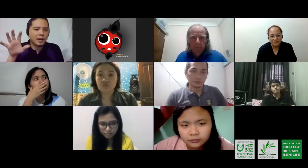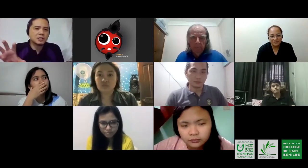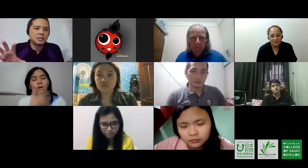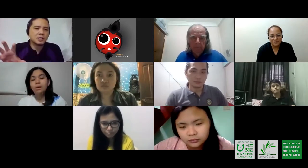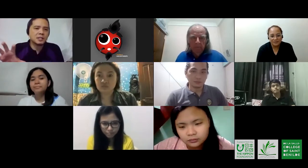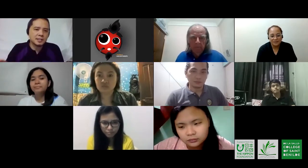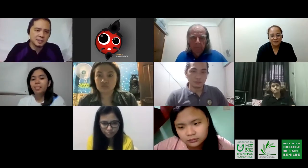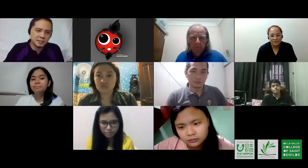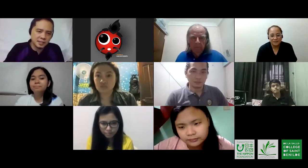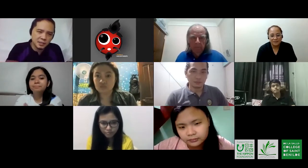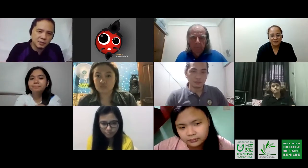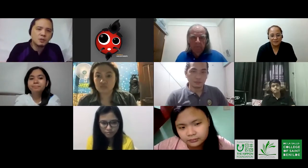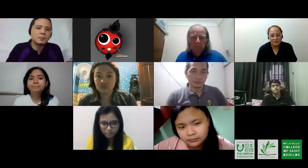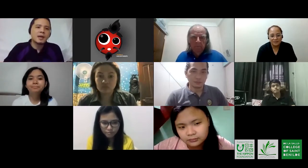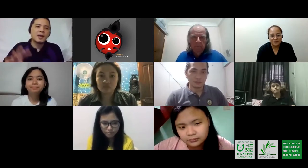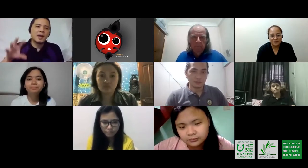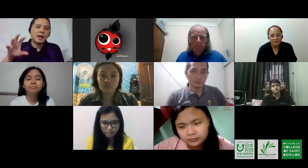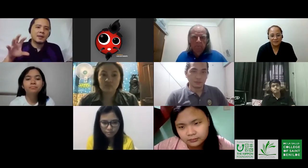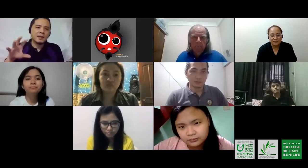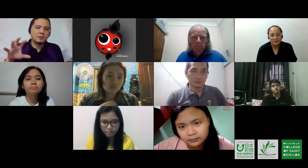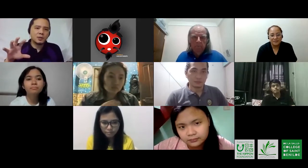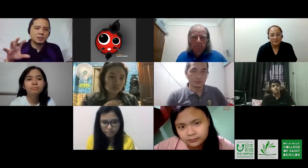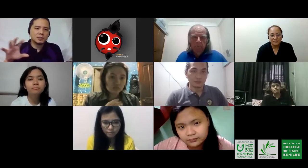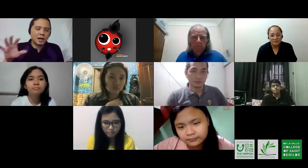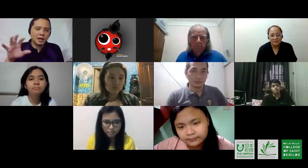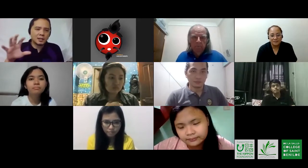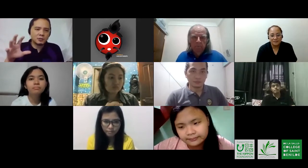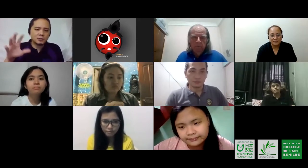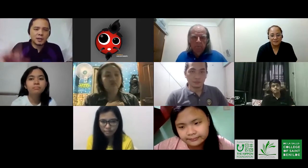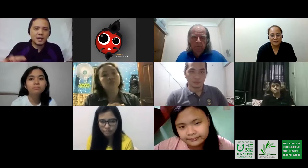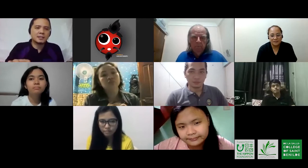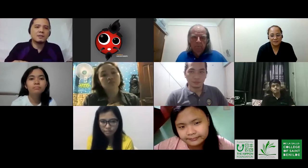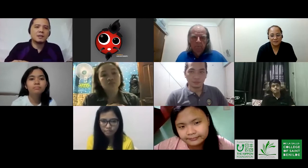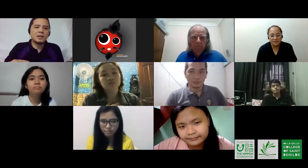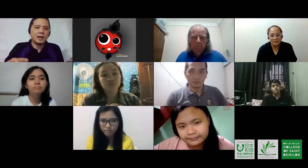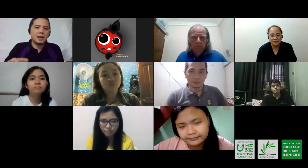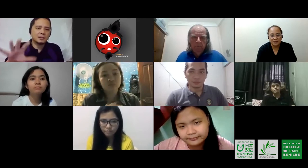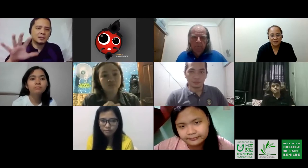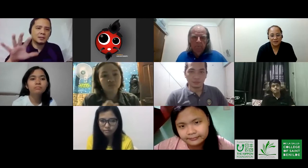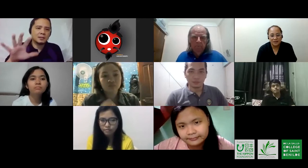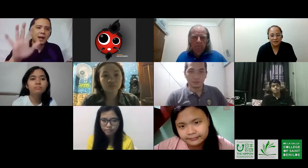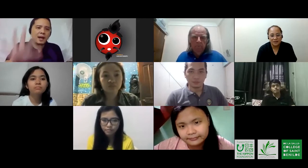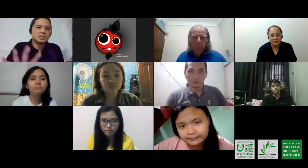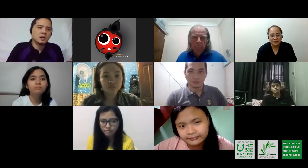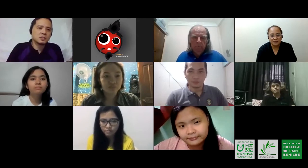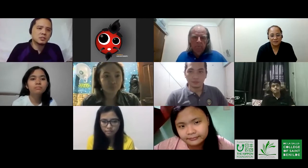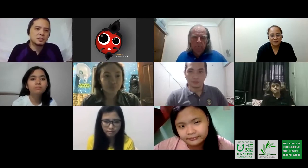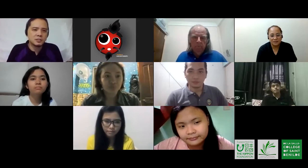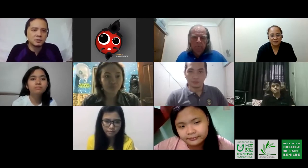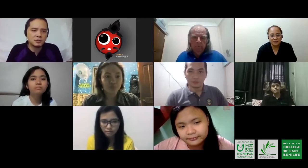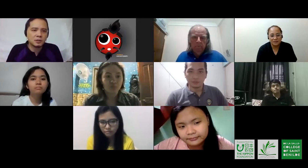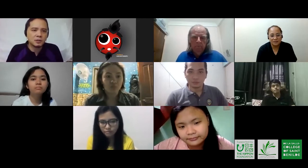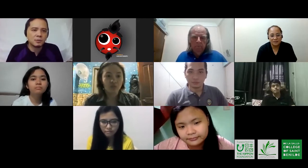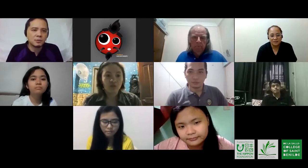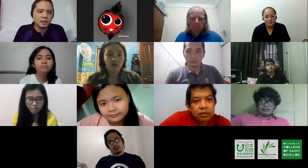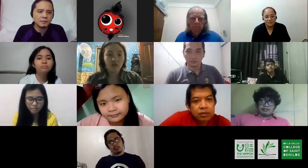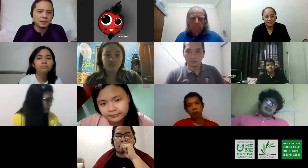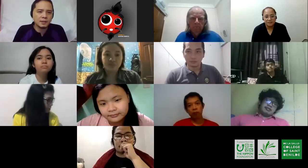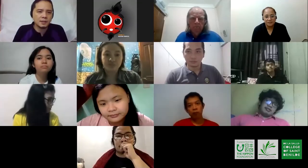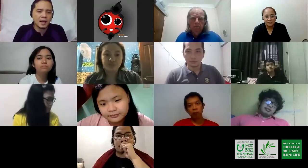to discuss as a group, and then we'll do that activity, and we'll ask questions to Dr. Woody if needed later